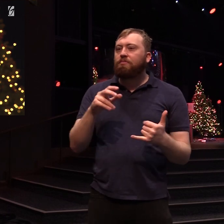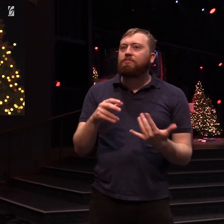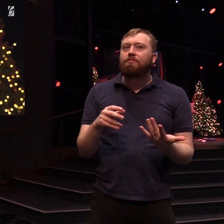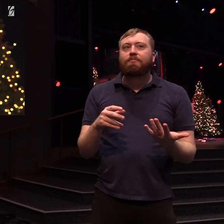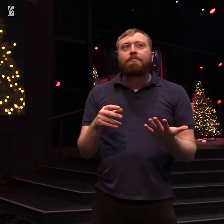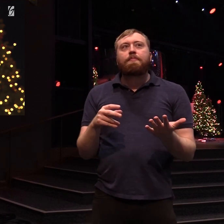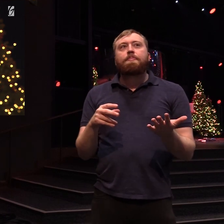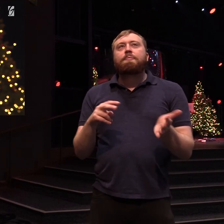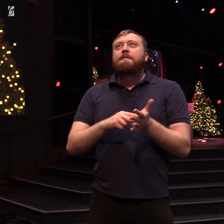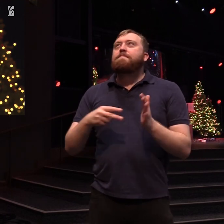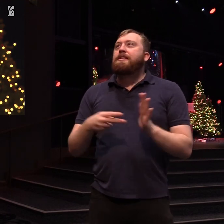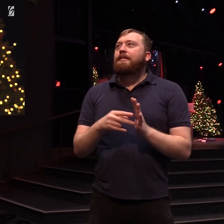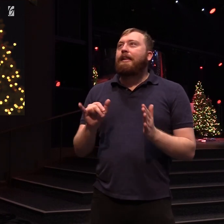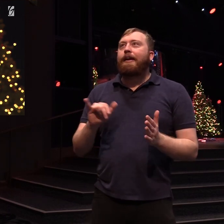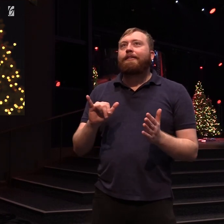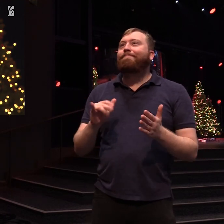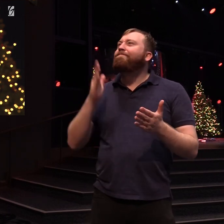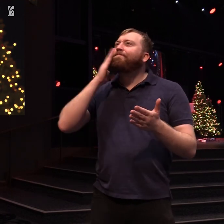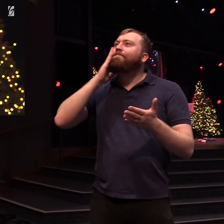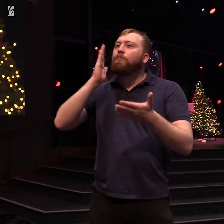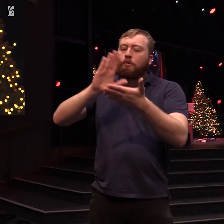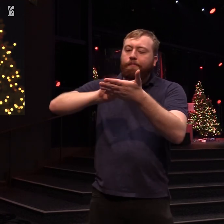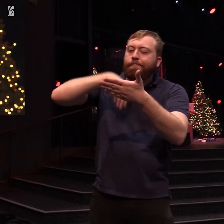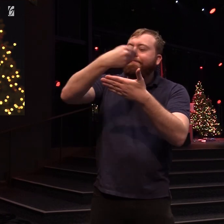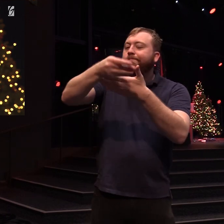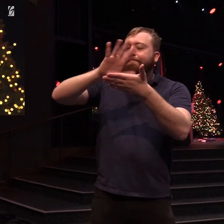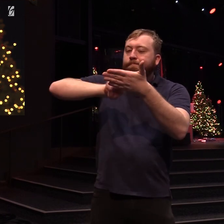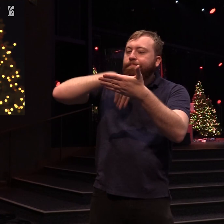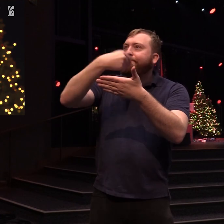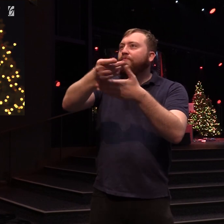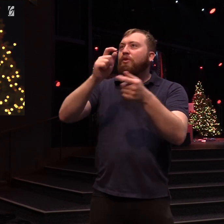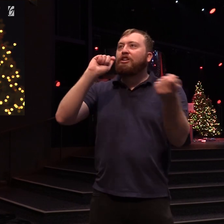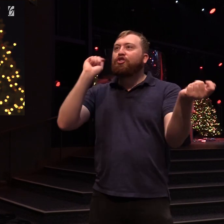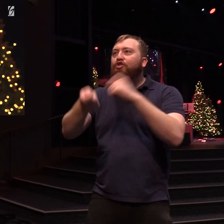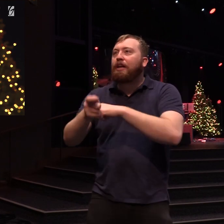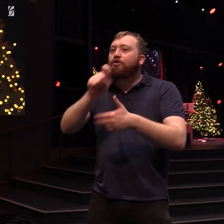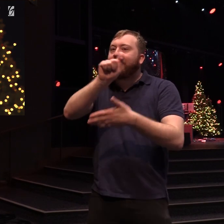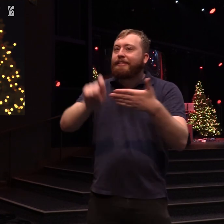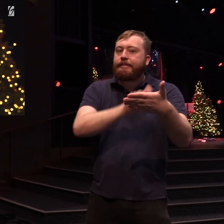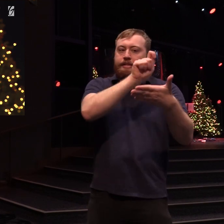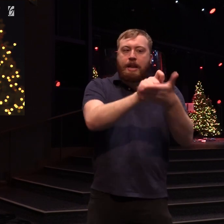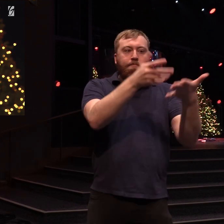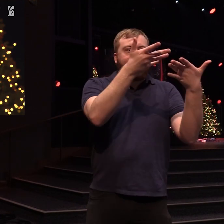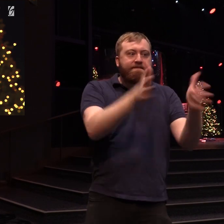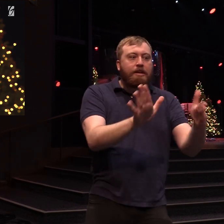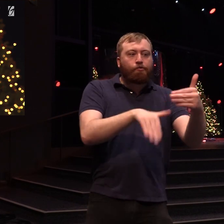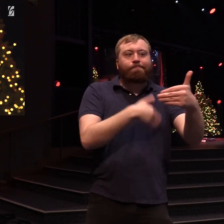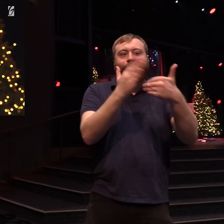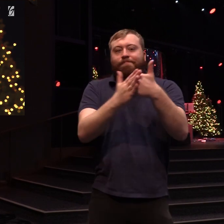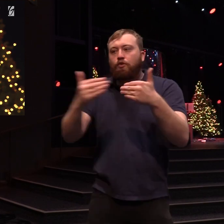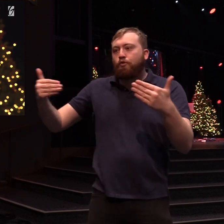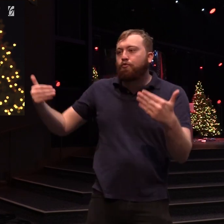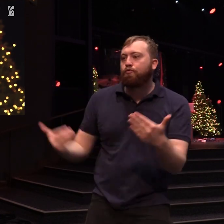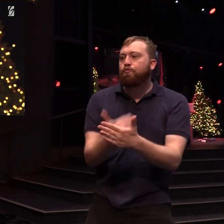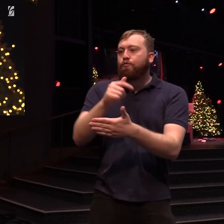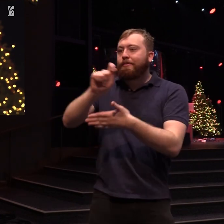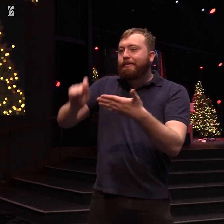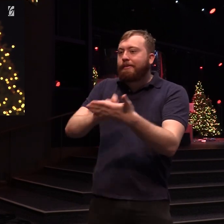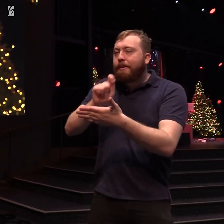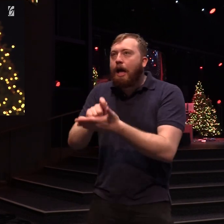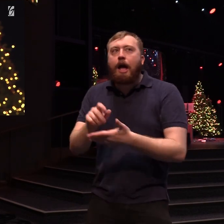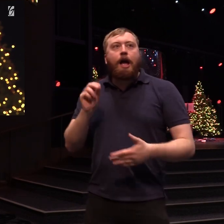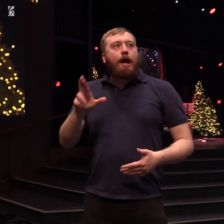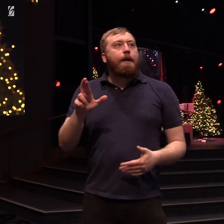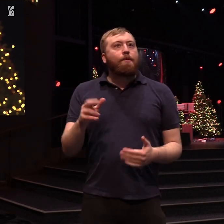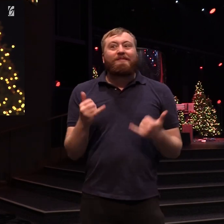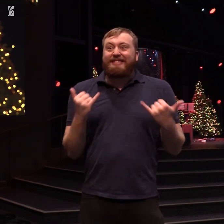a flipping of a calendar or the turning of a moment or the changing of an event. Now it's time for dinner. Now it's time to get